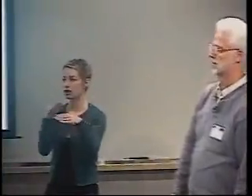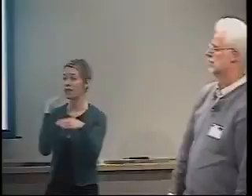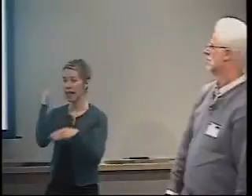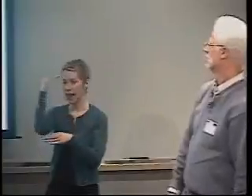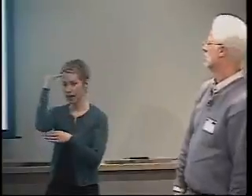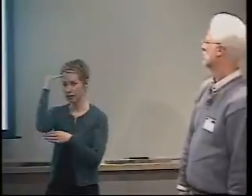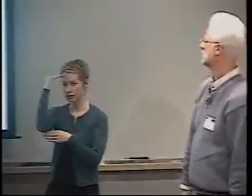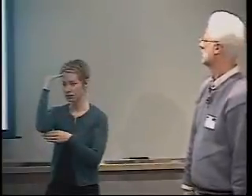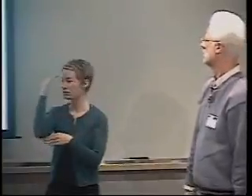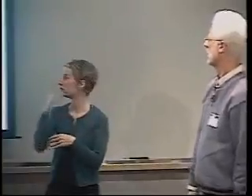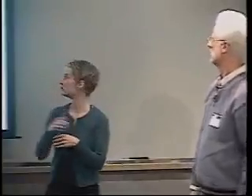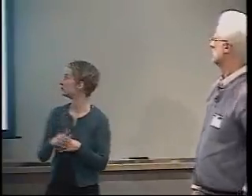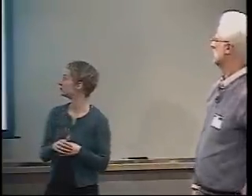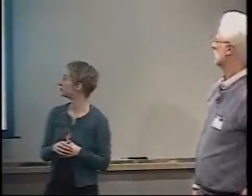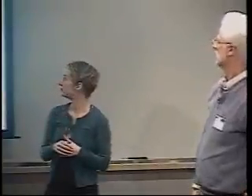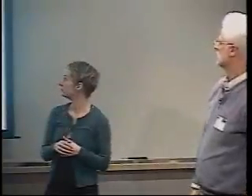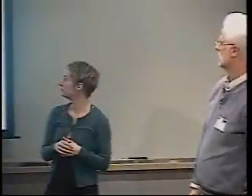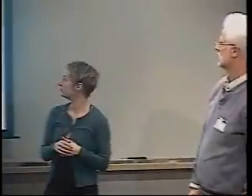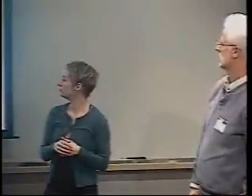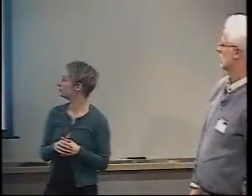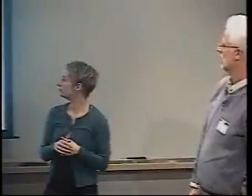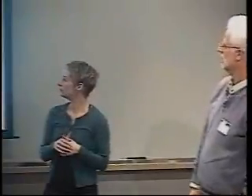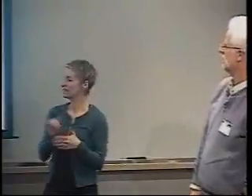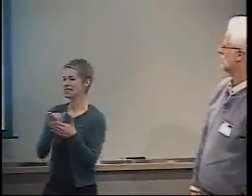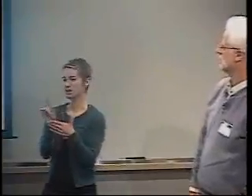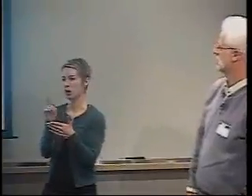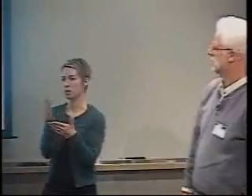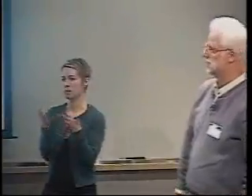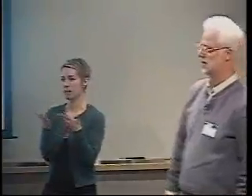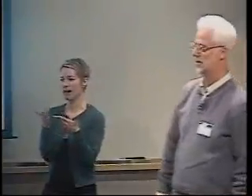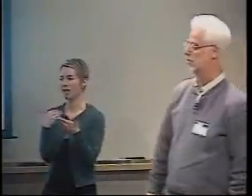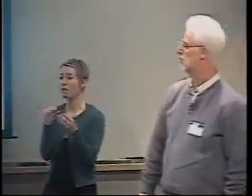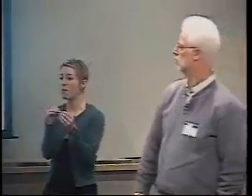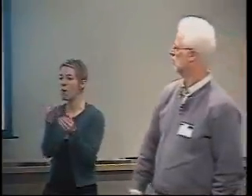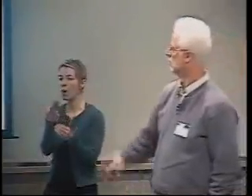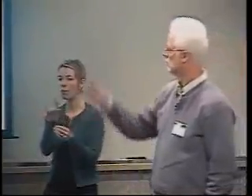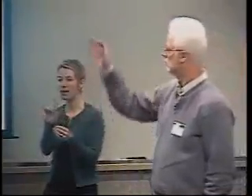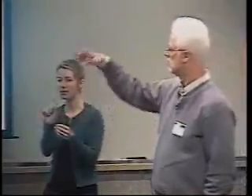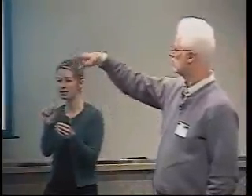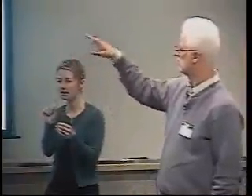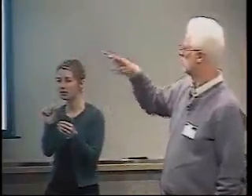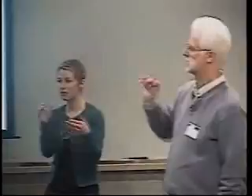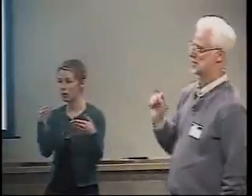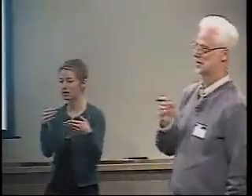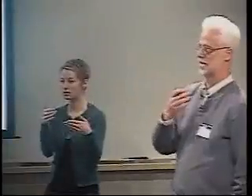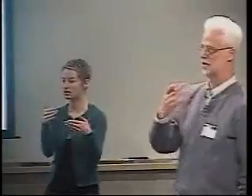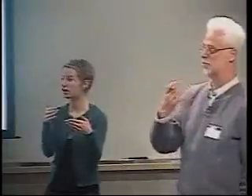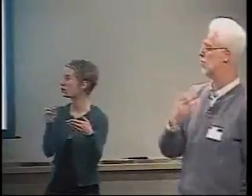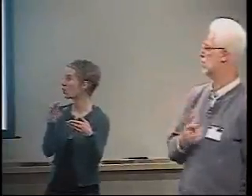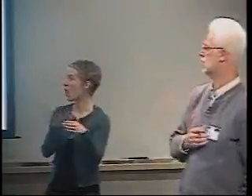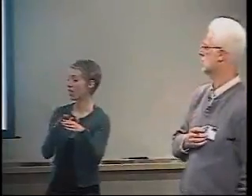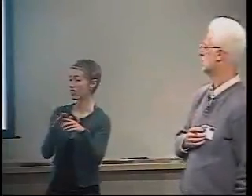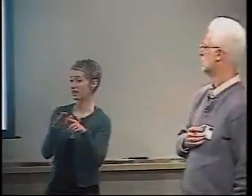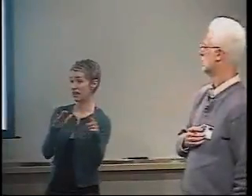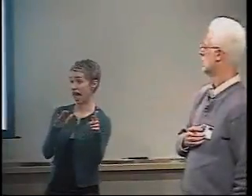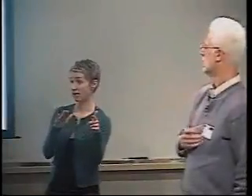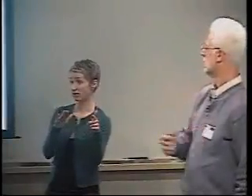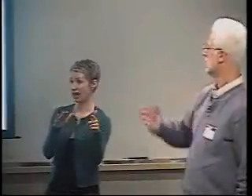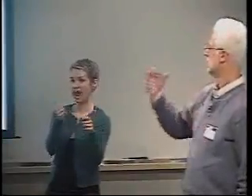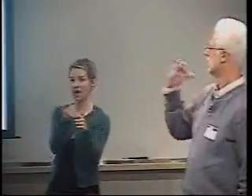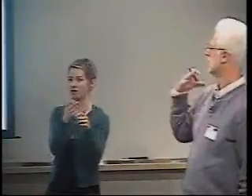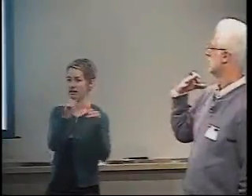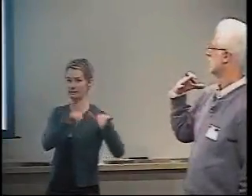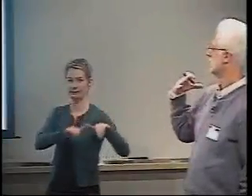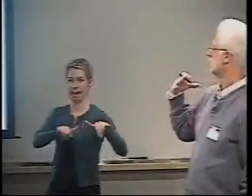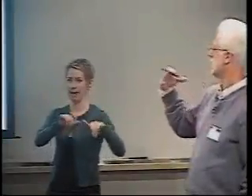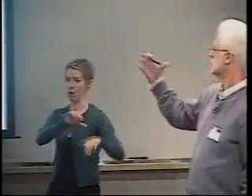the region that we might spend more bits on. So on the left, it was sort of everything in the whole video was the same quality,